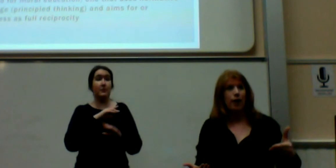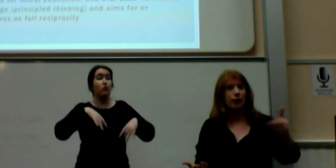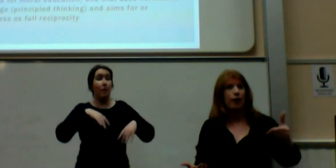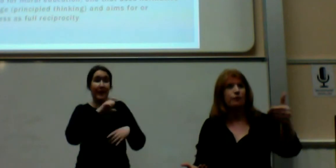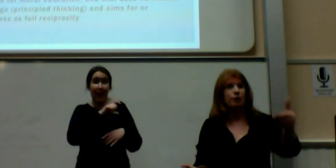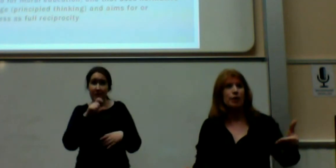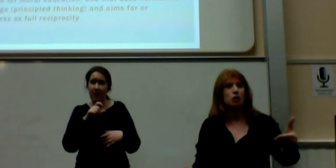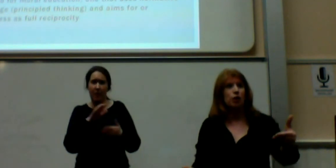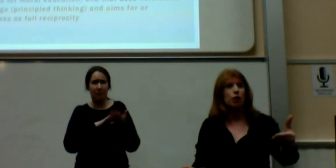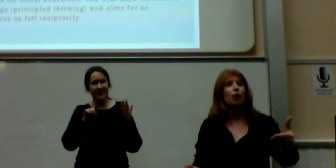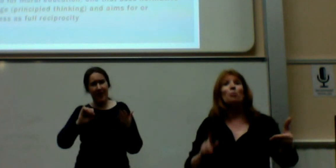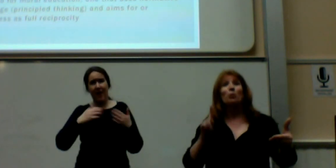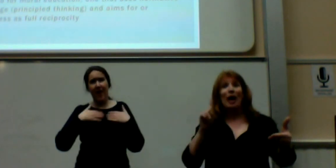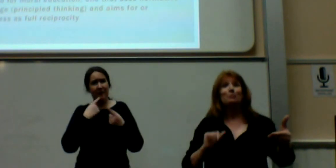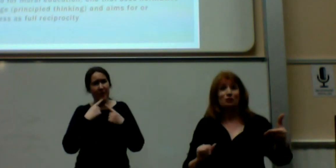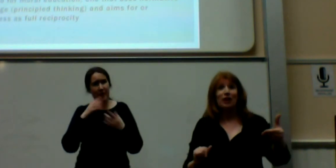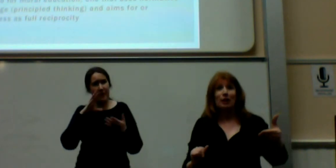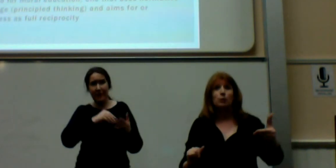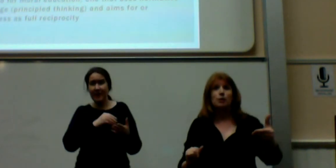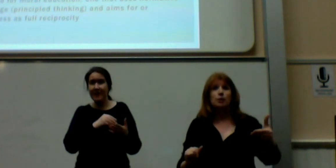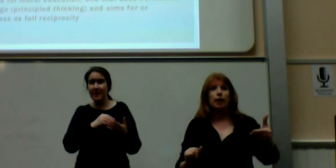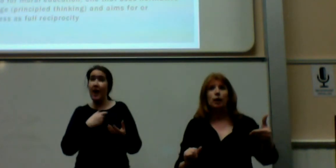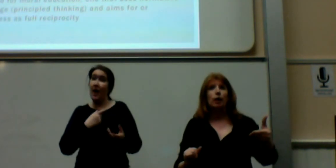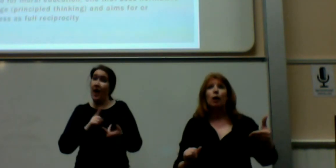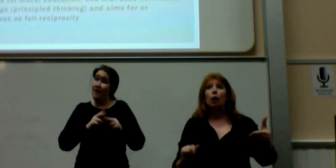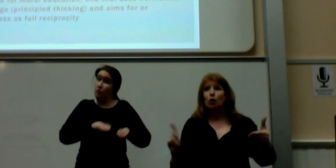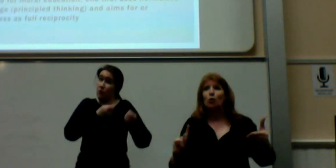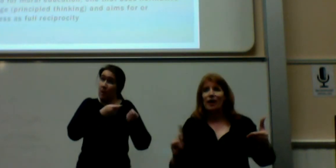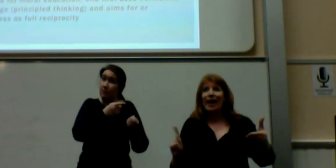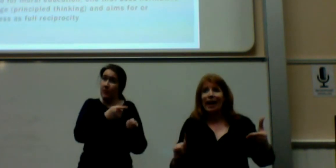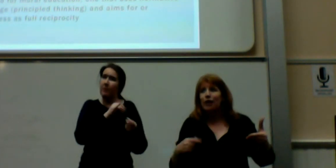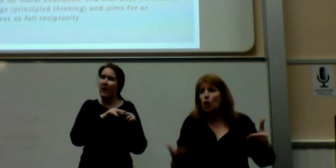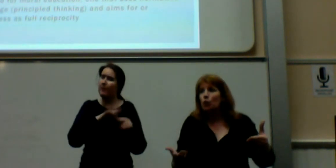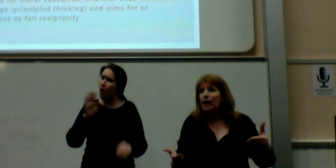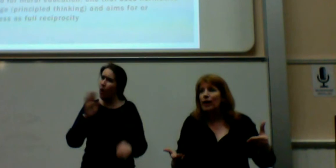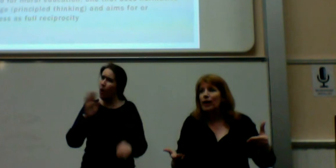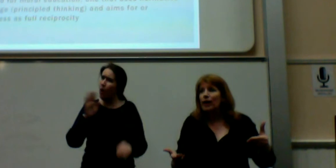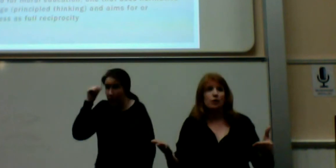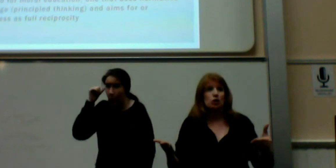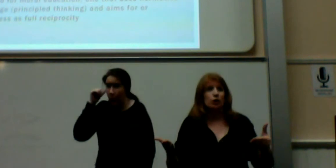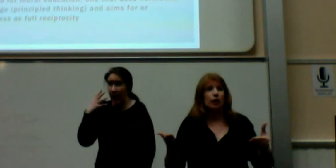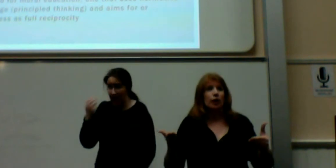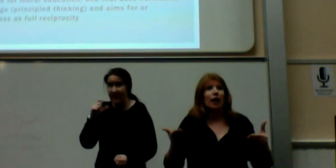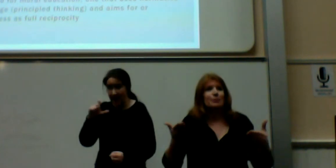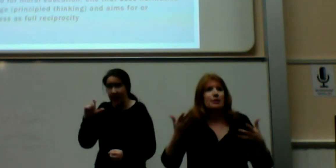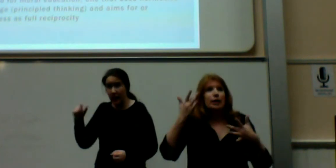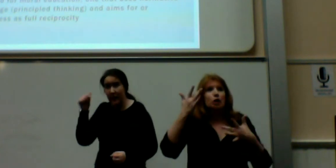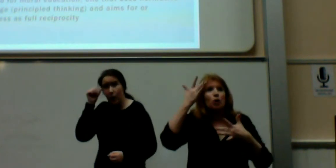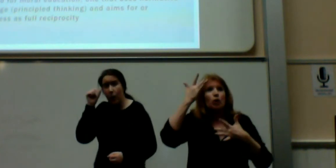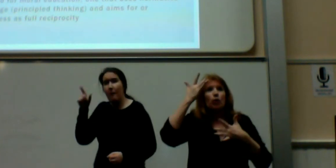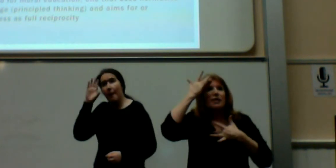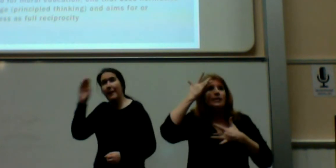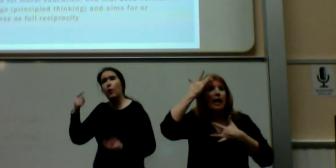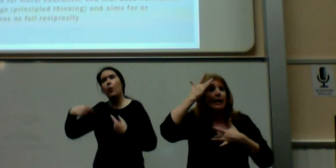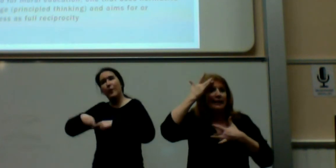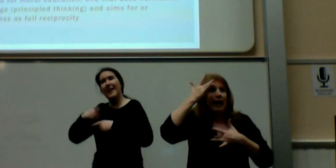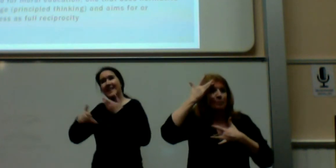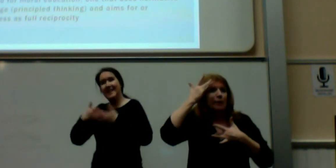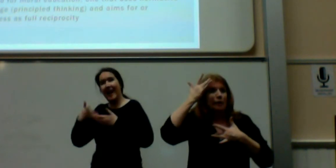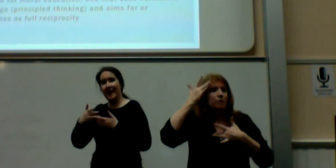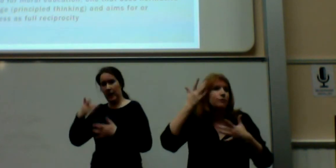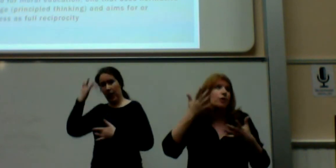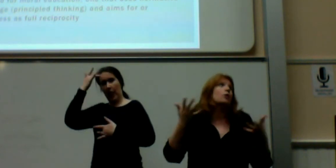their health care information, perhaps the family would say, oh no, they know they have cancer. I'm just letting you know that we